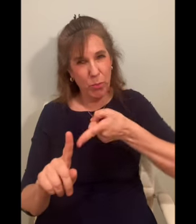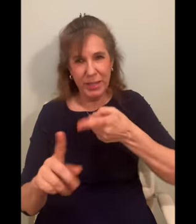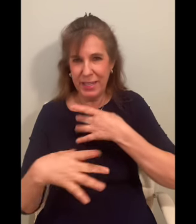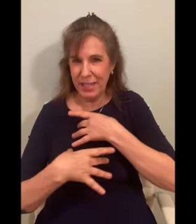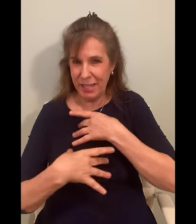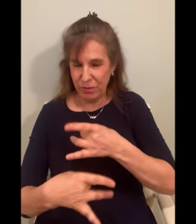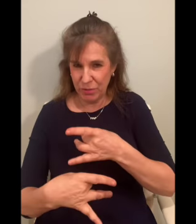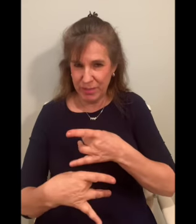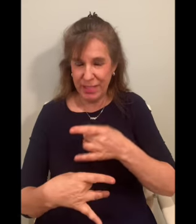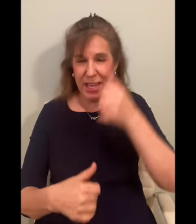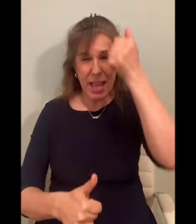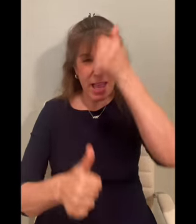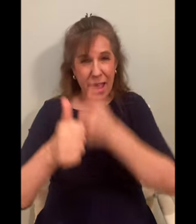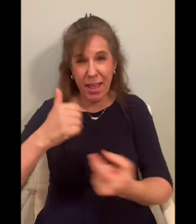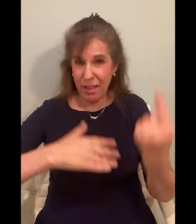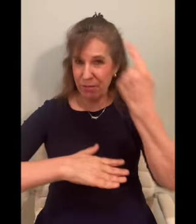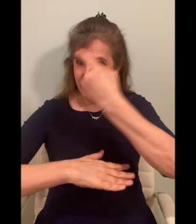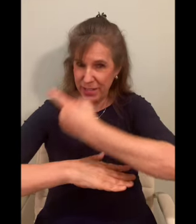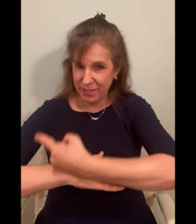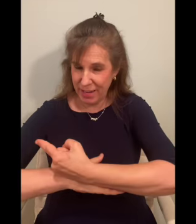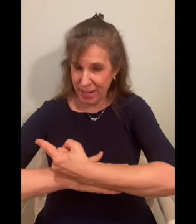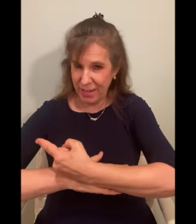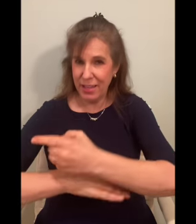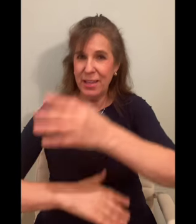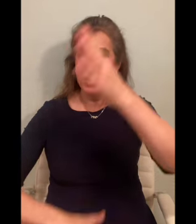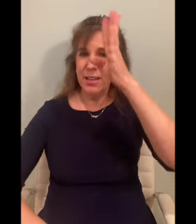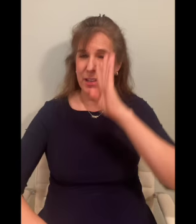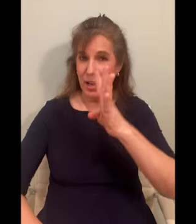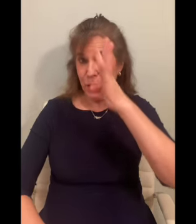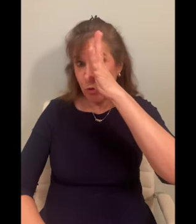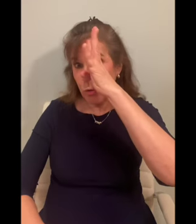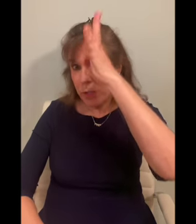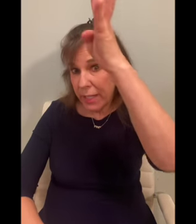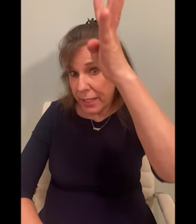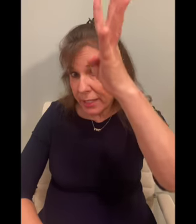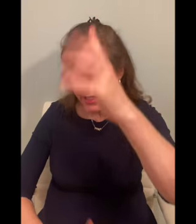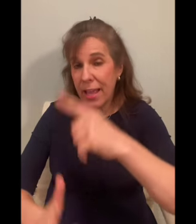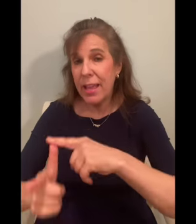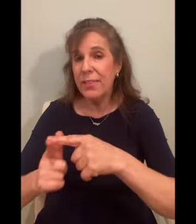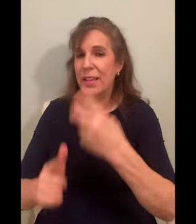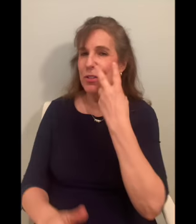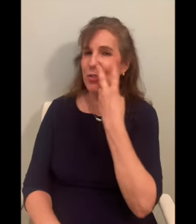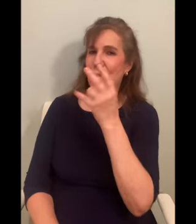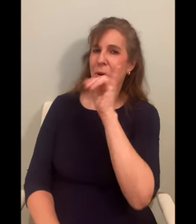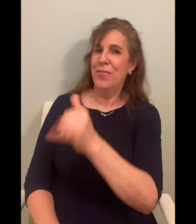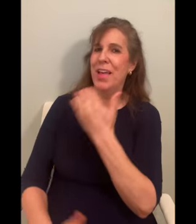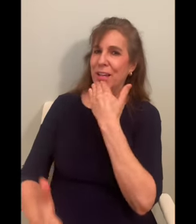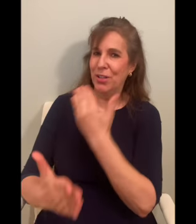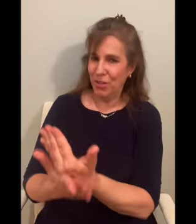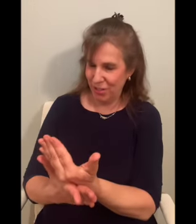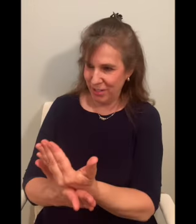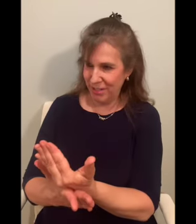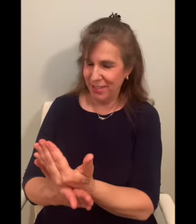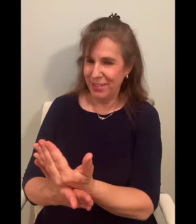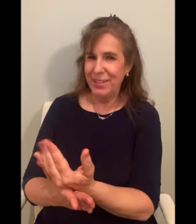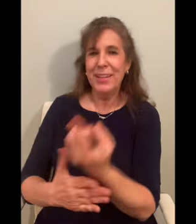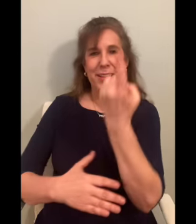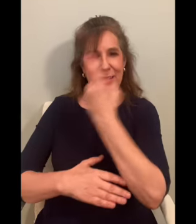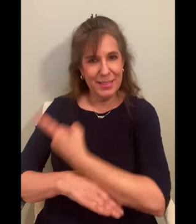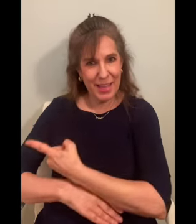created this, he saw it was good, and it was day number 1. He created this, whatever. saw it was good. Day number 3, etc., etc.